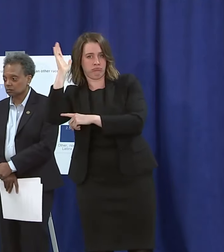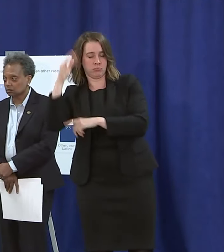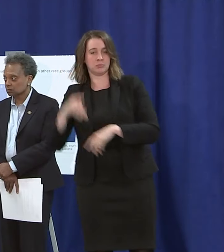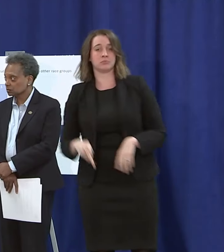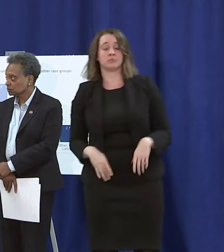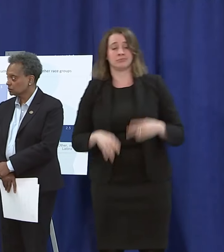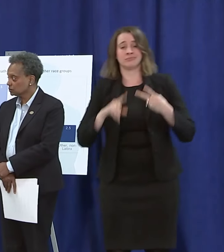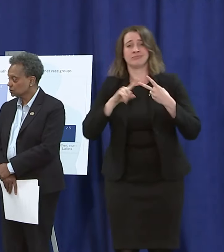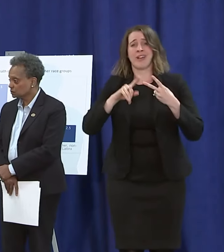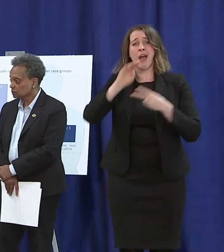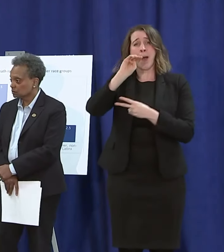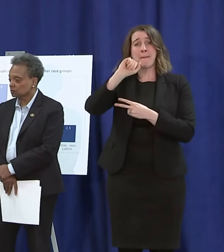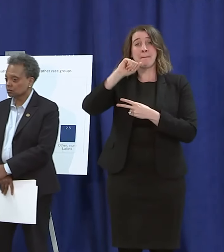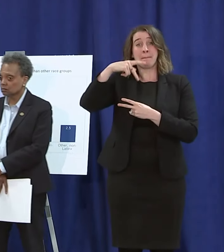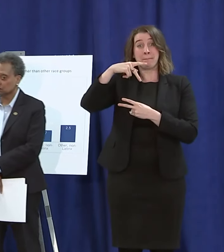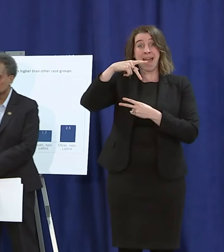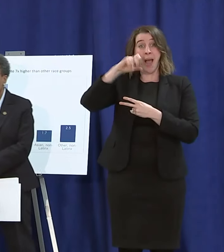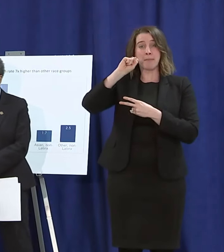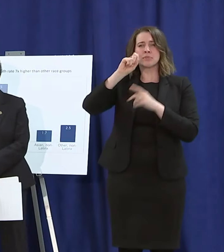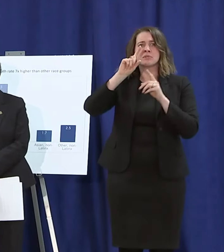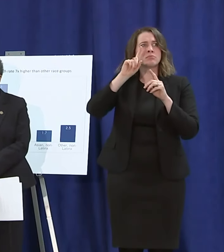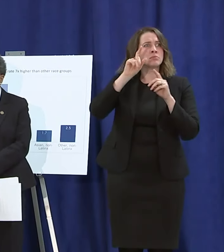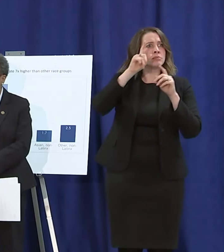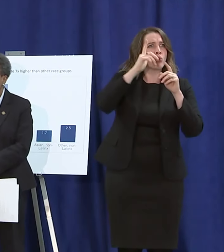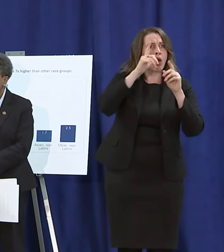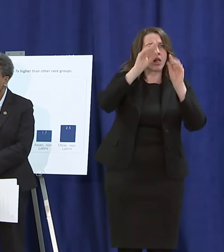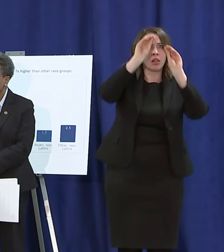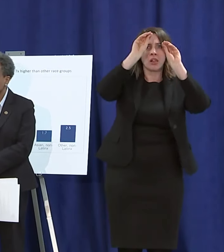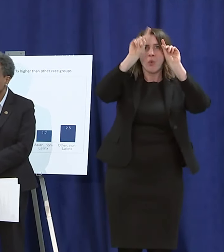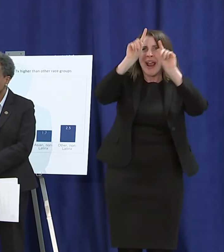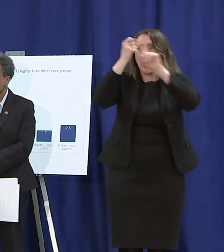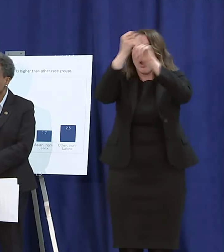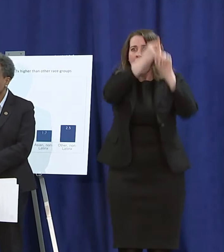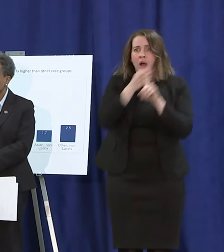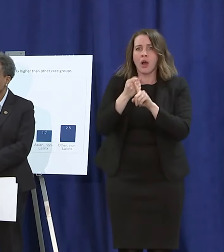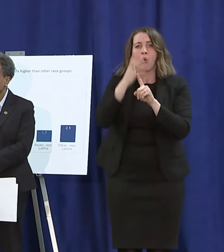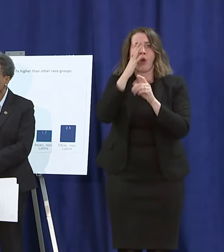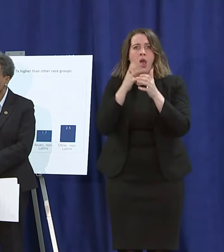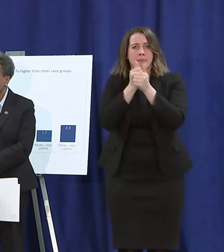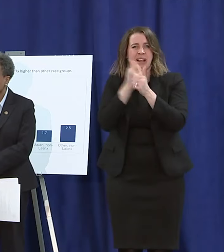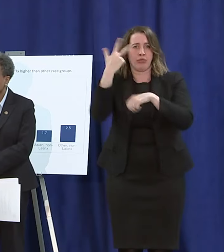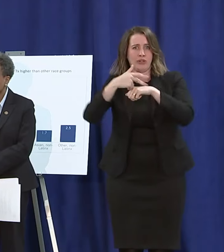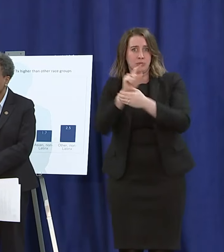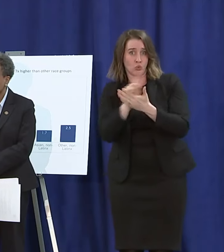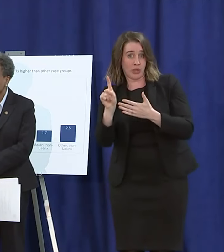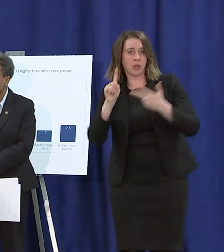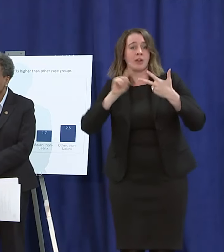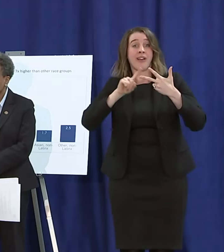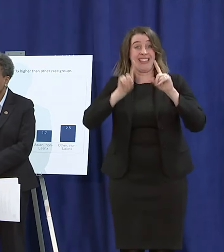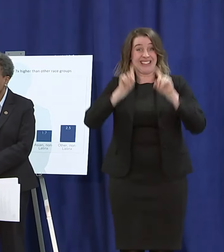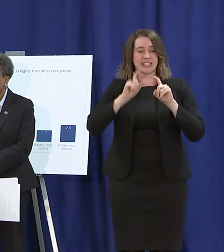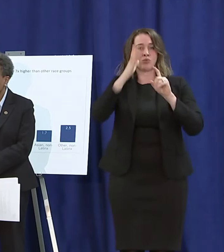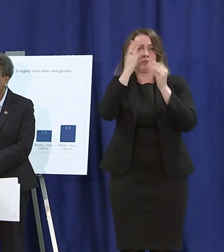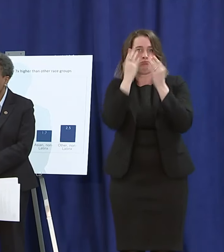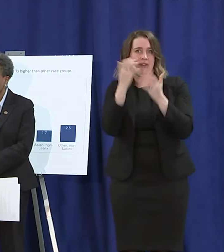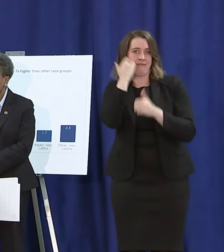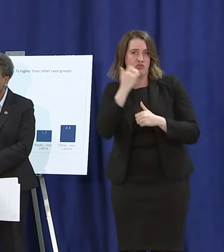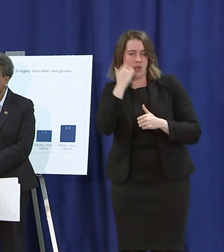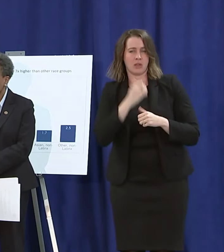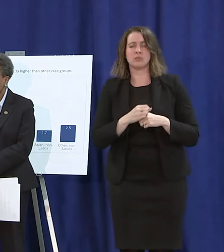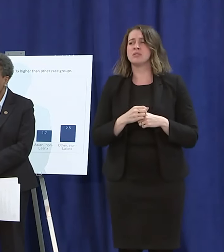3 times a week and are testing maps weekly. So I want to give a little bit of context and more detail